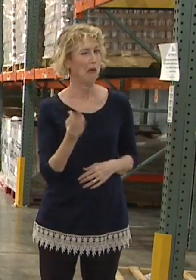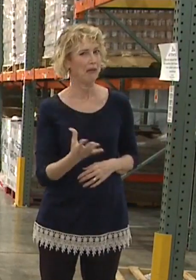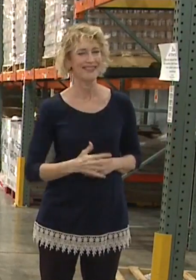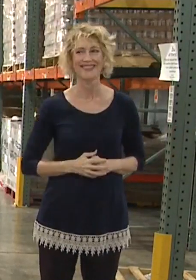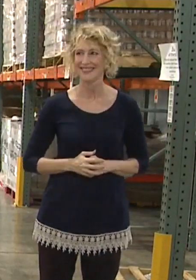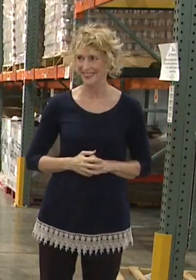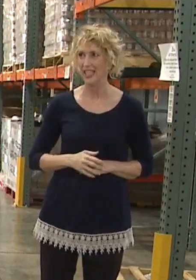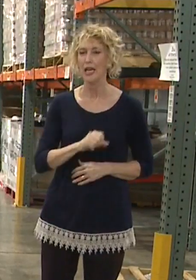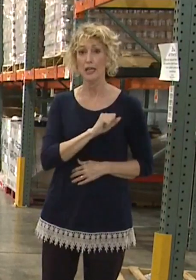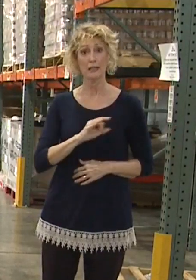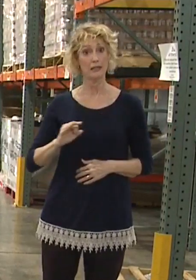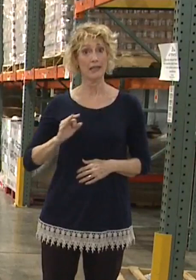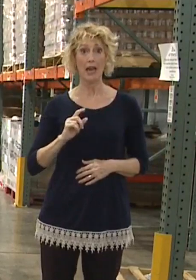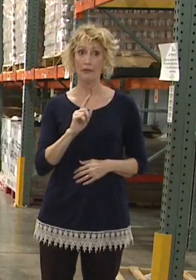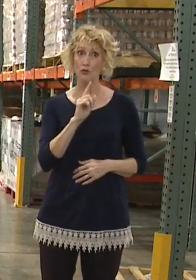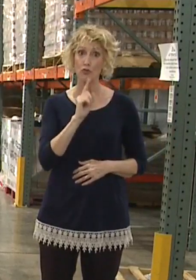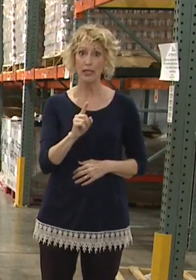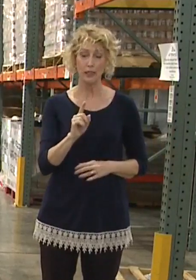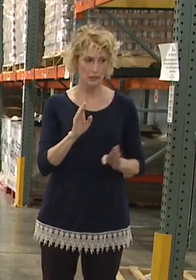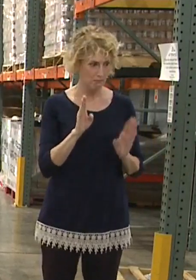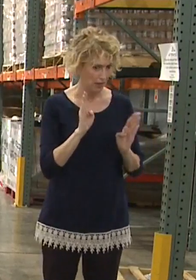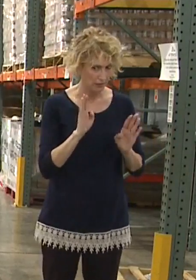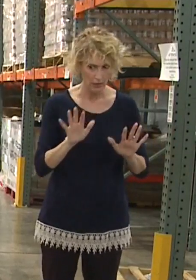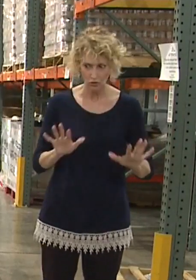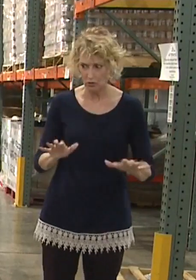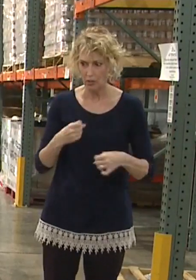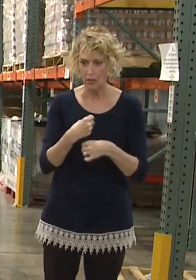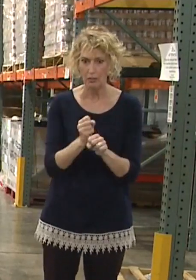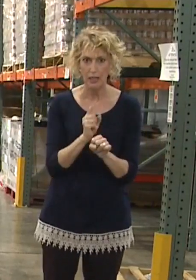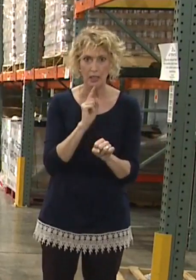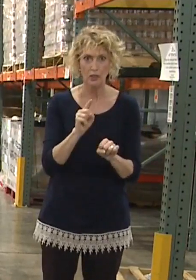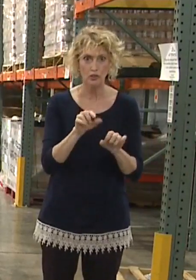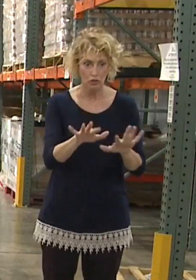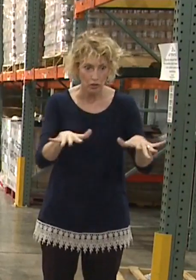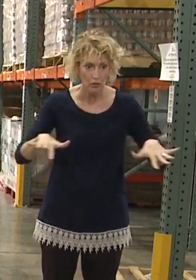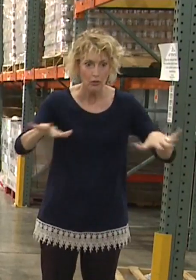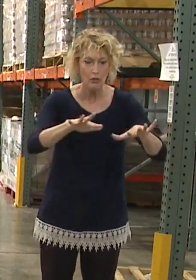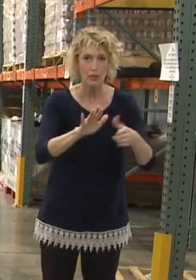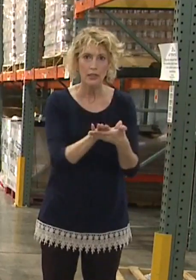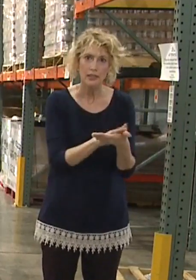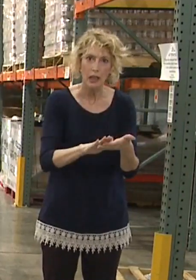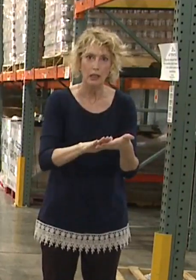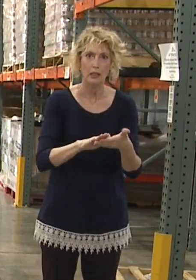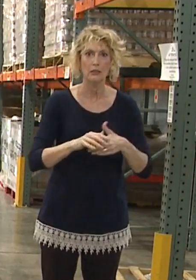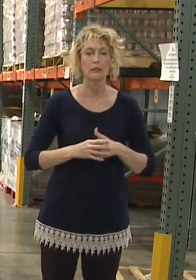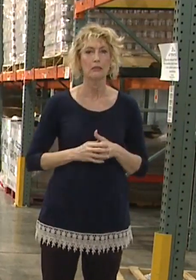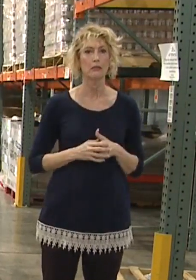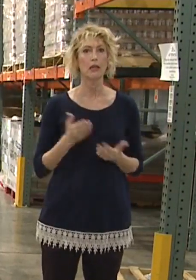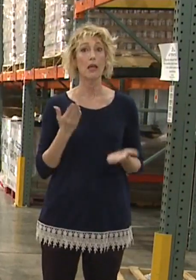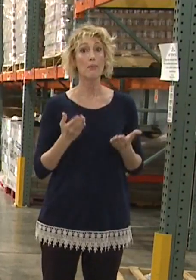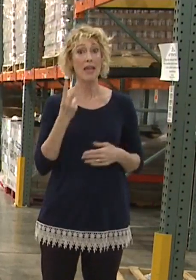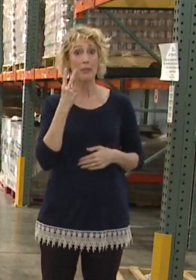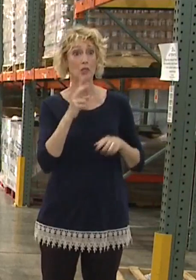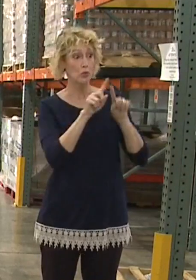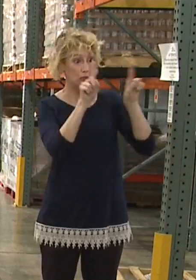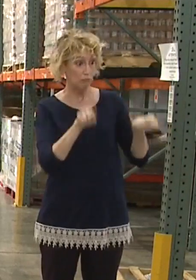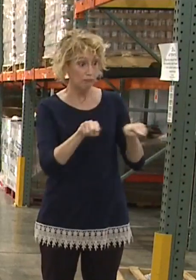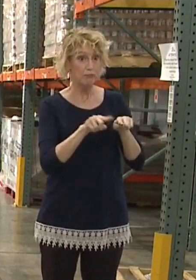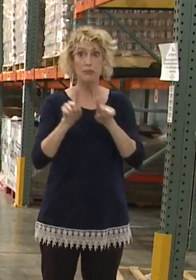But we've had a staff that really paid attention to making sure that our areas are clean. You may see signage